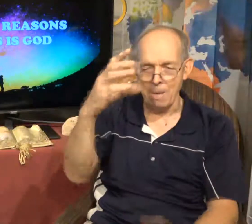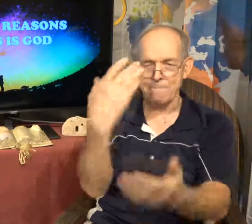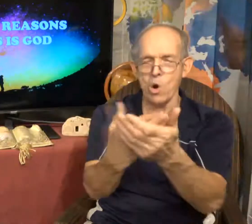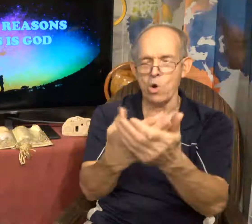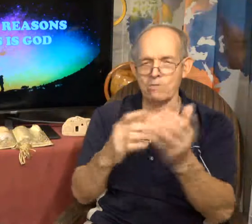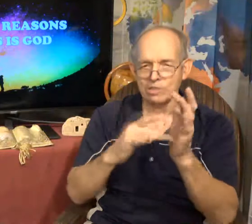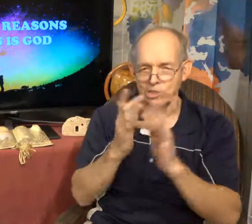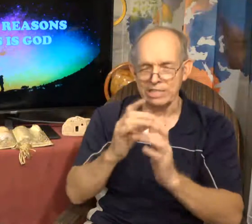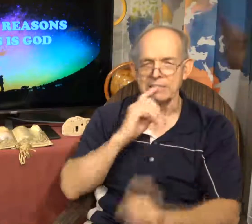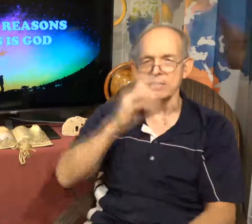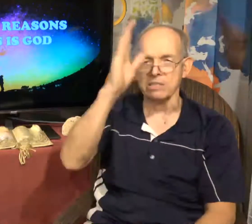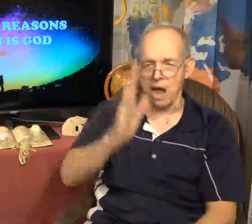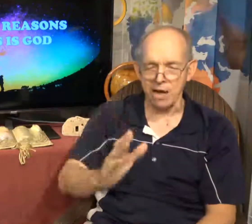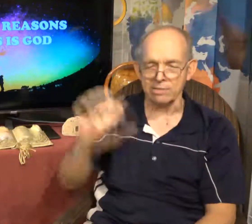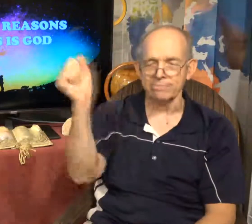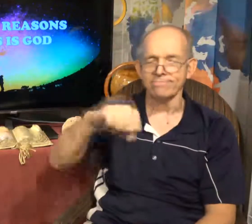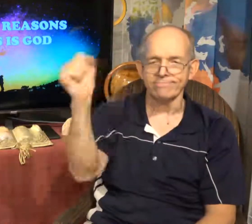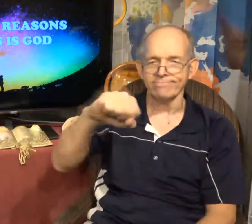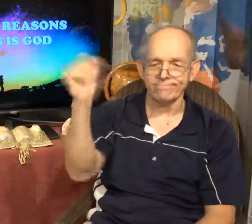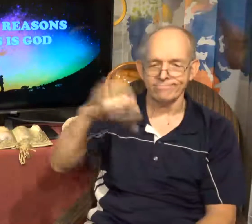why proof Jesus is God.